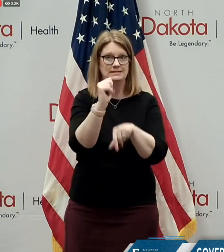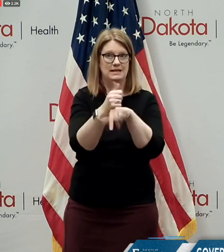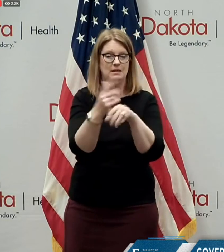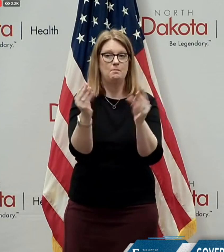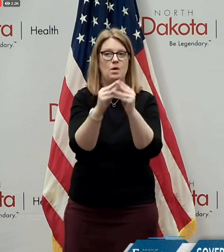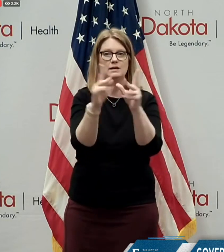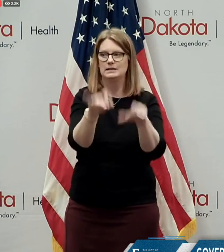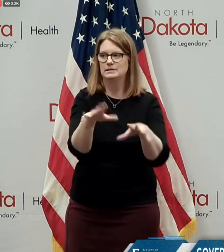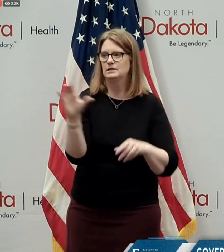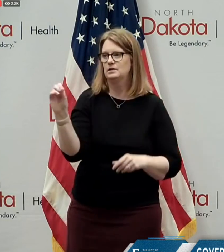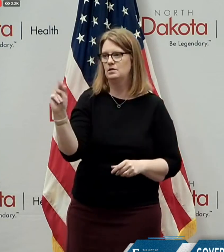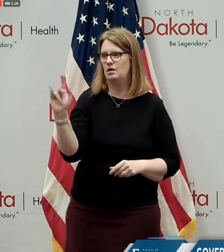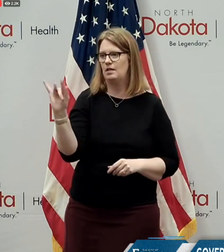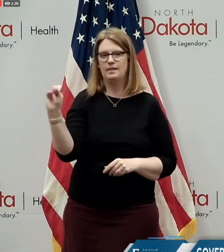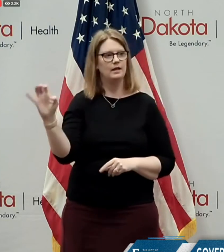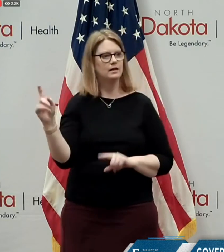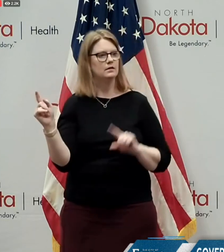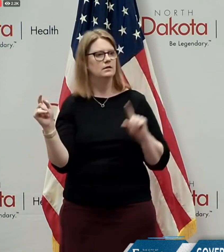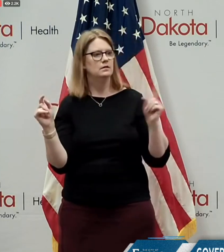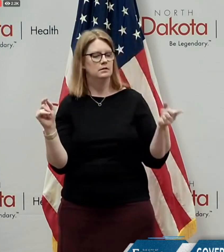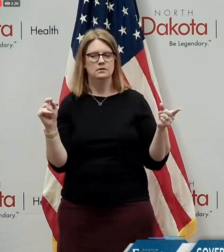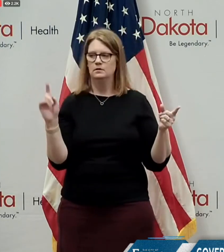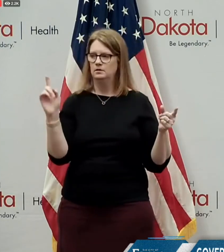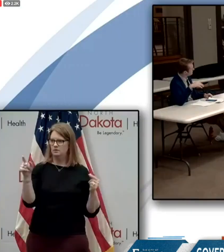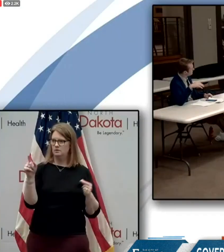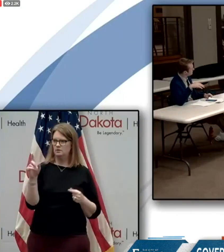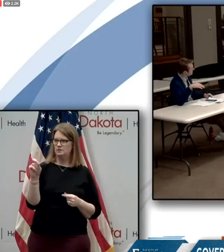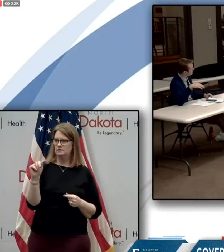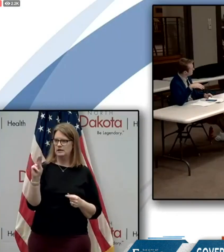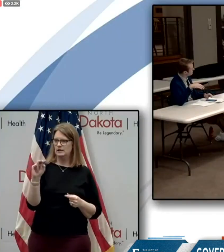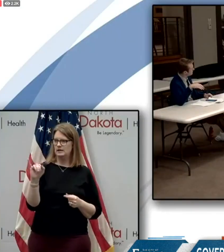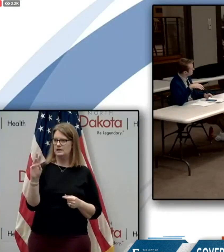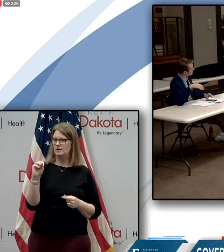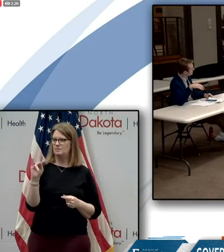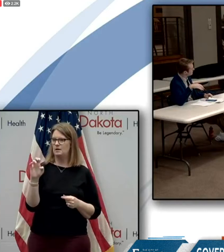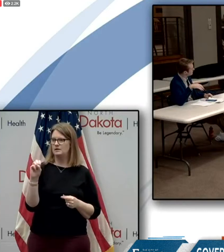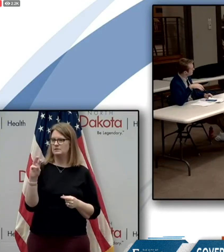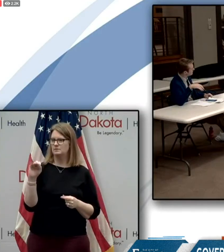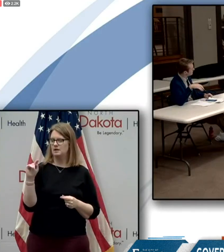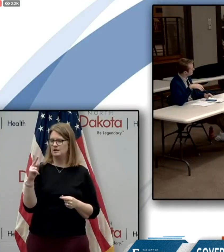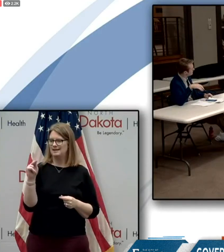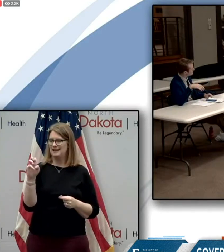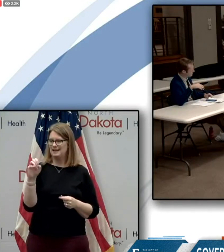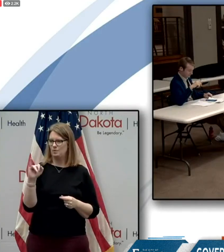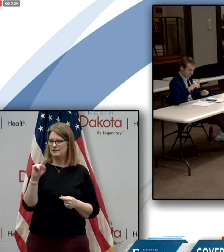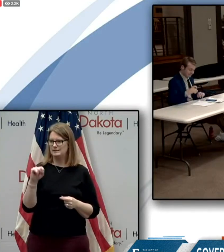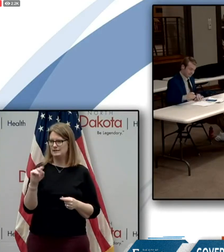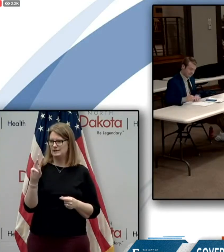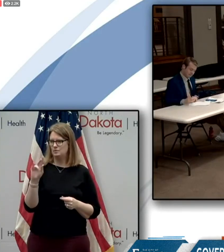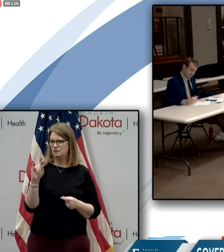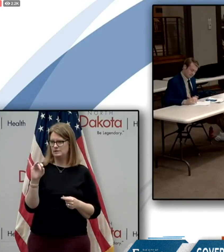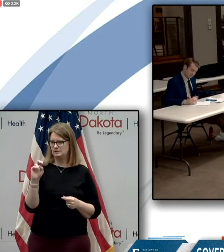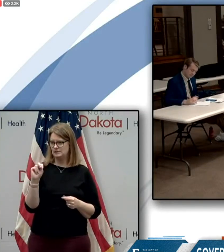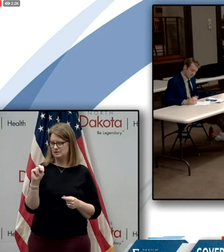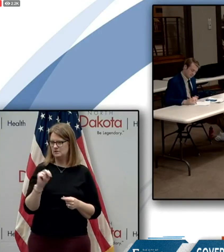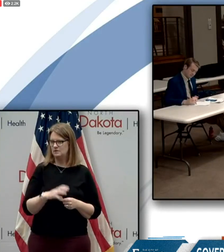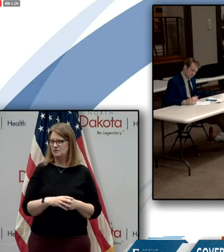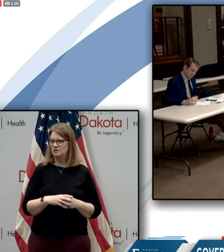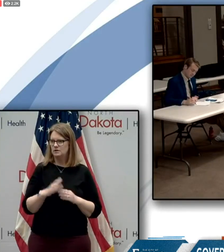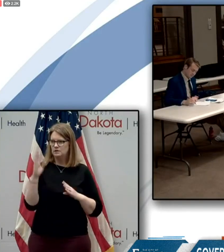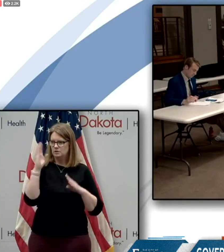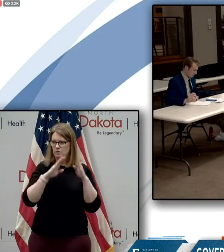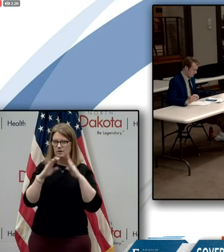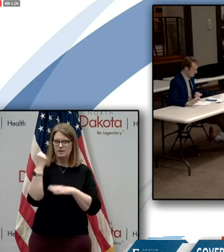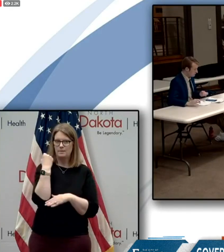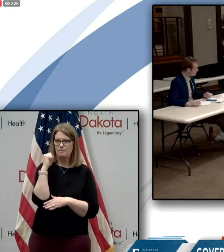Okay, I'm going to go online and then back to this side. Mike Smith, 660 KYZ in Williston. Do you worry that the protests